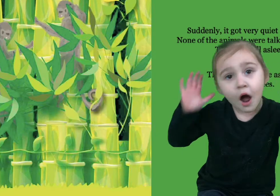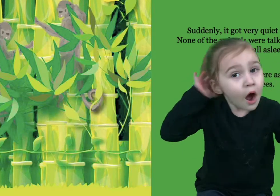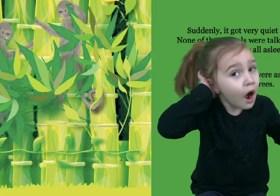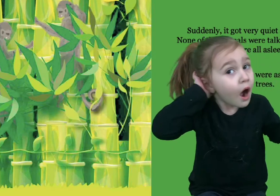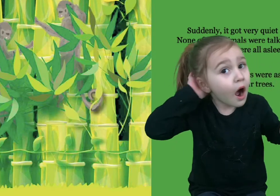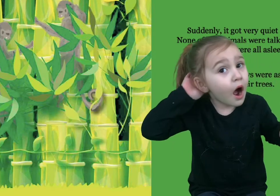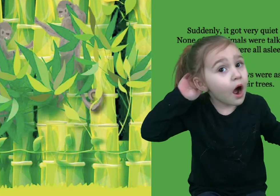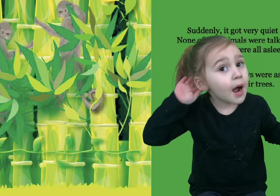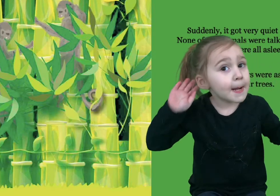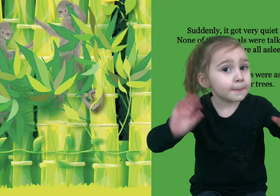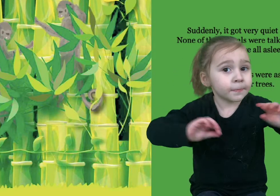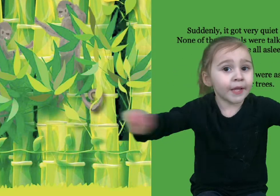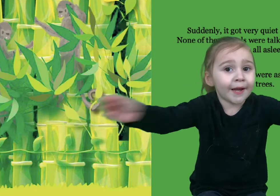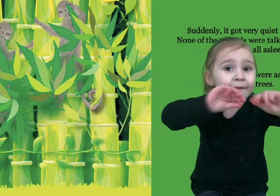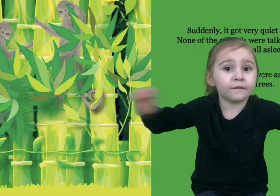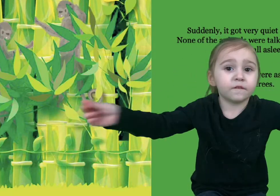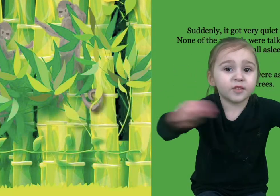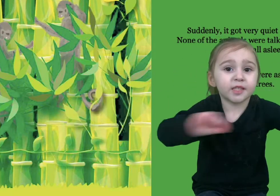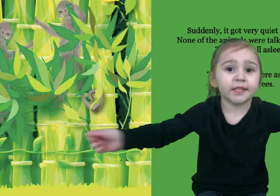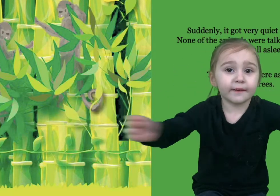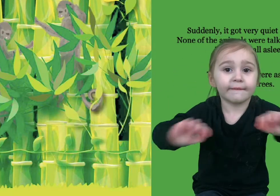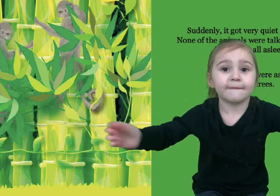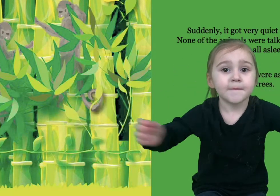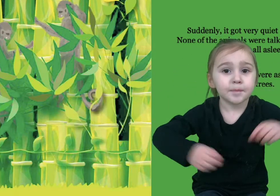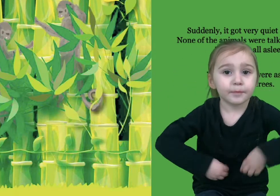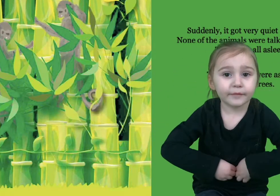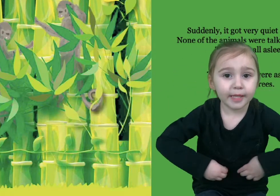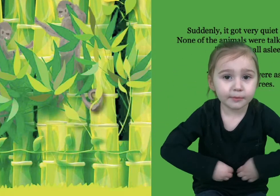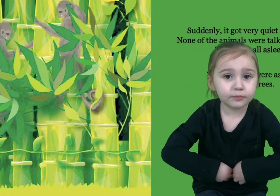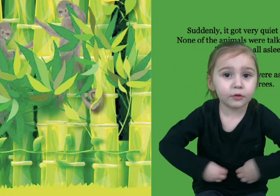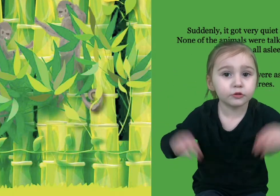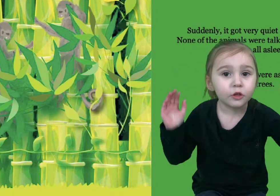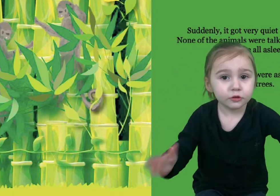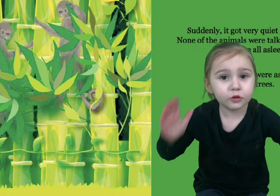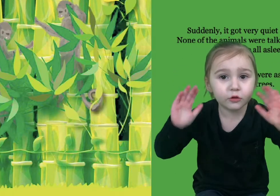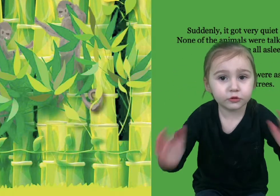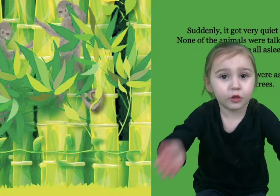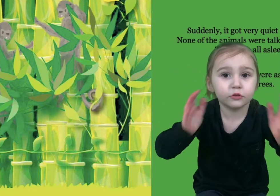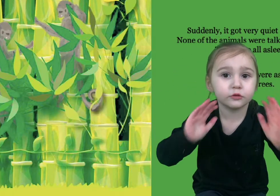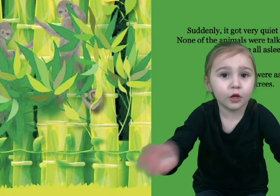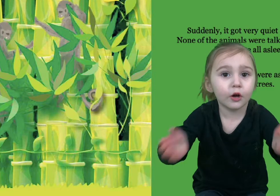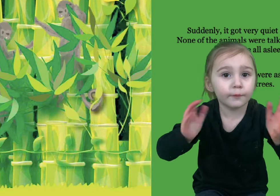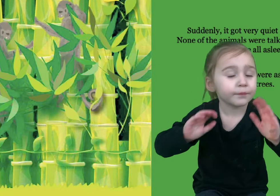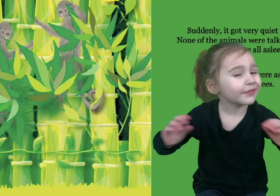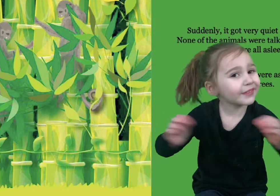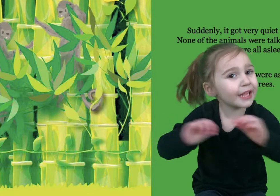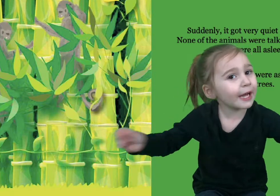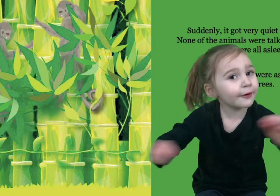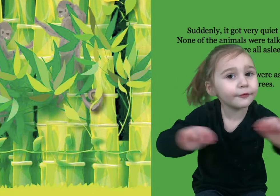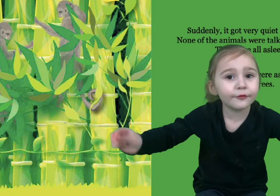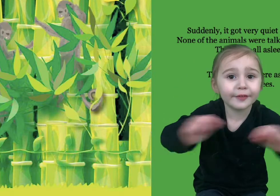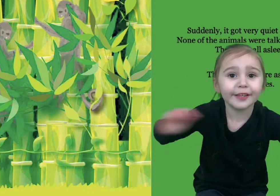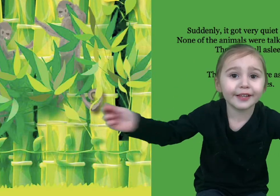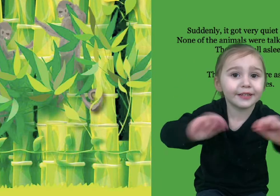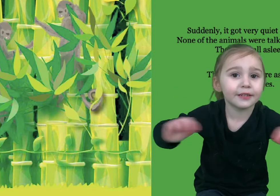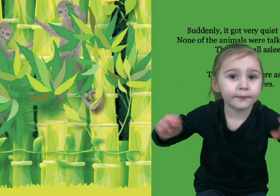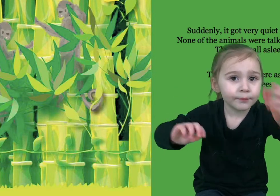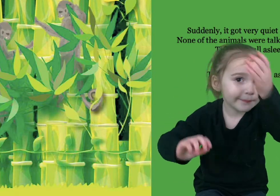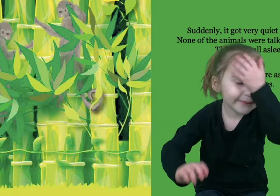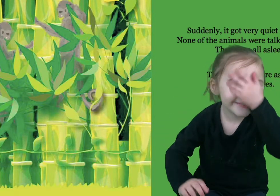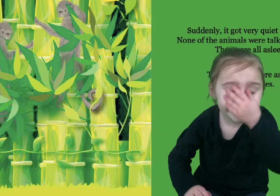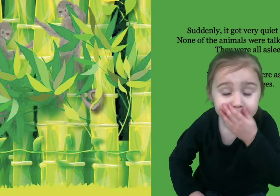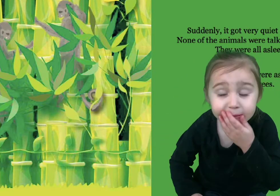Suddenly, it got very quiet at the zoo. None of the animals were talking anymore. They were